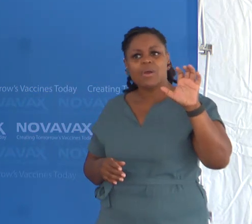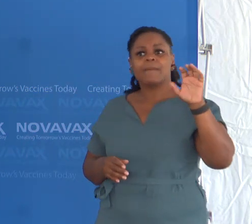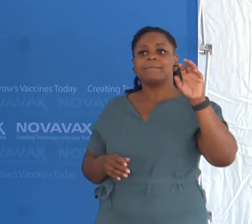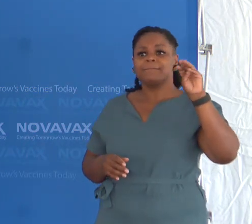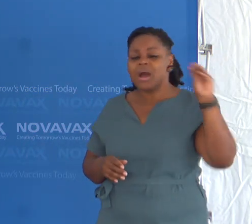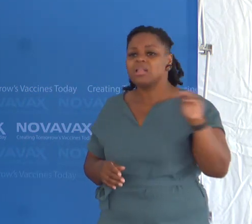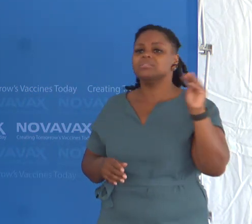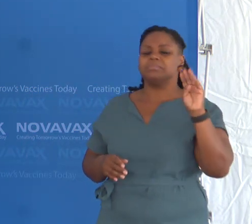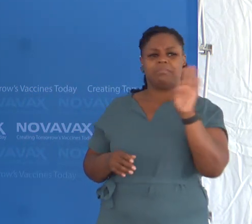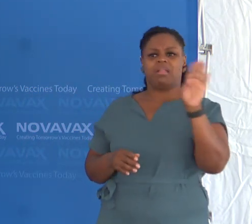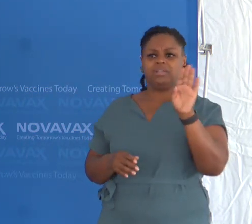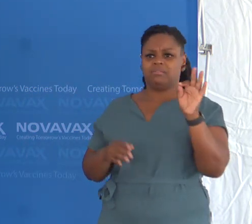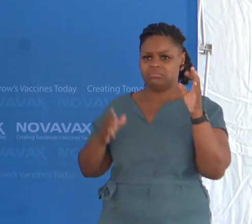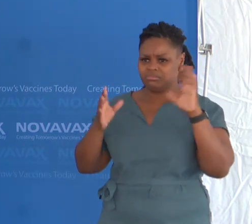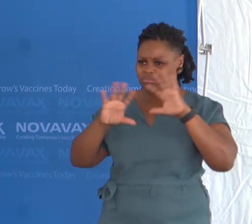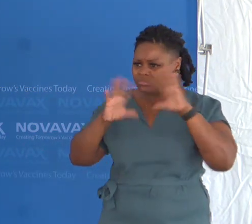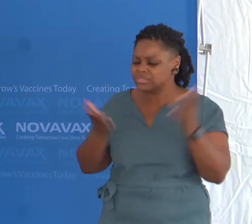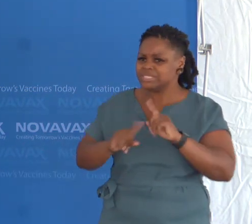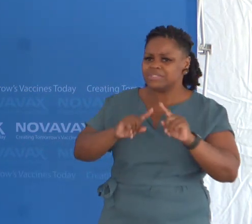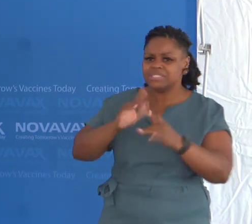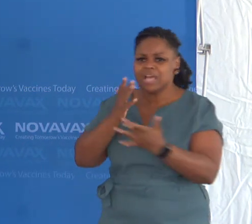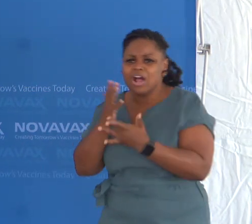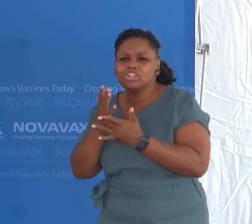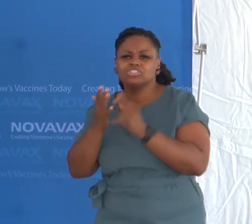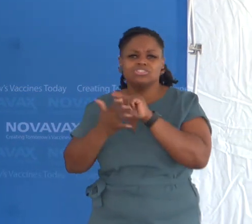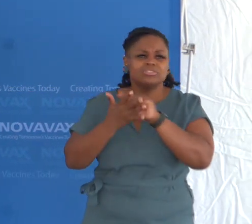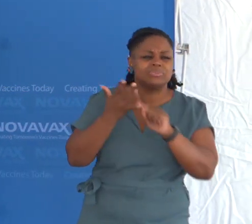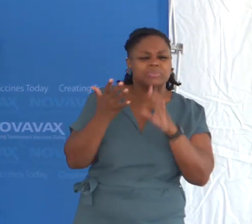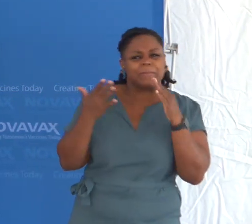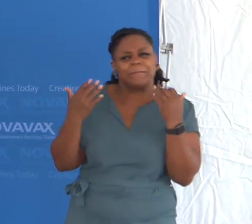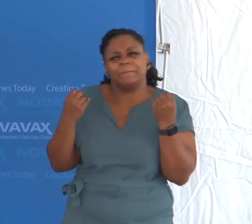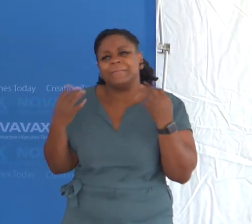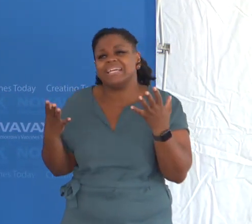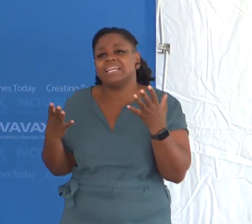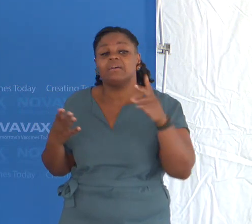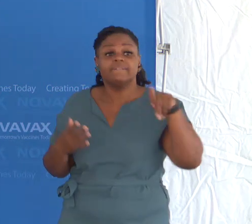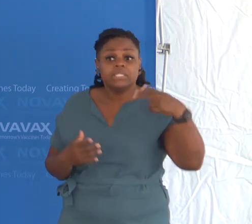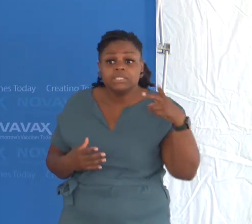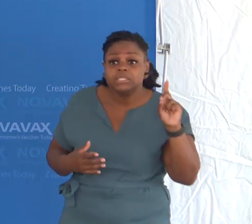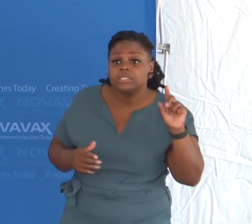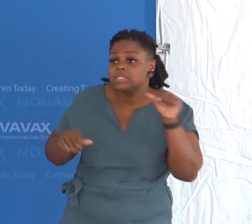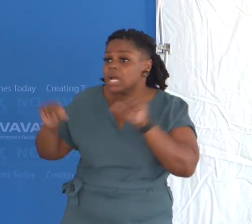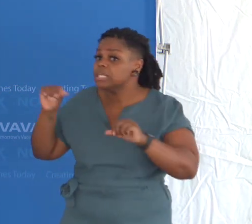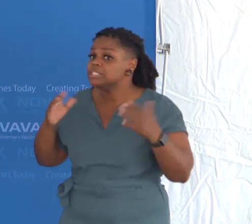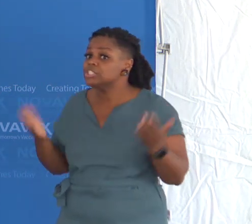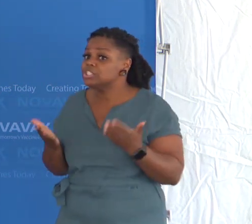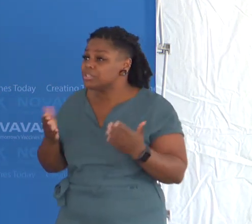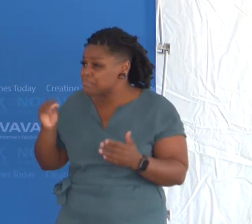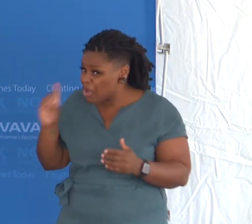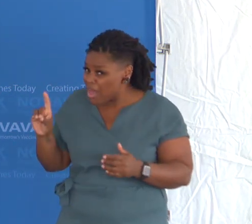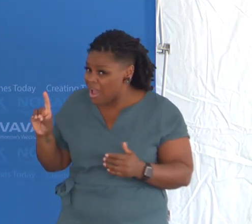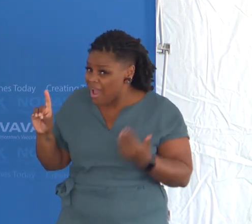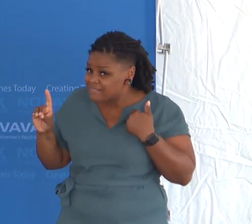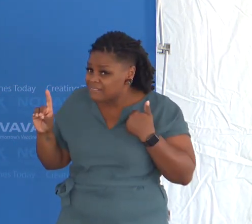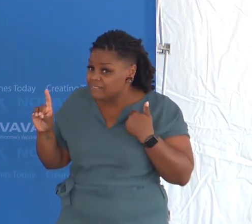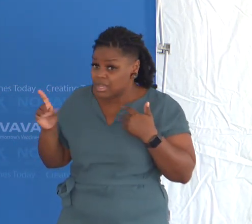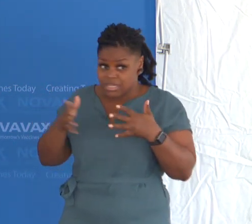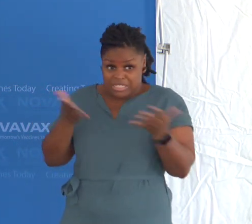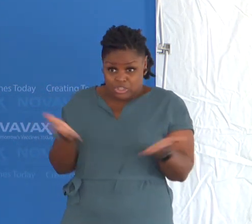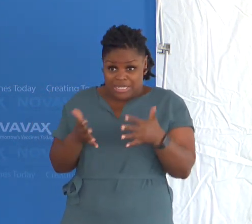highest concentration of doctoral scientists in America. We were first to map the human